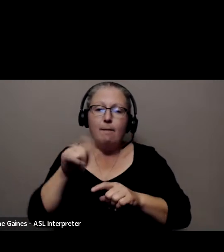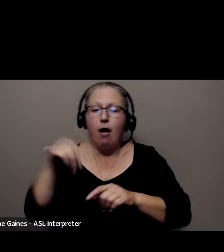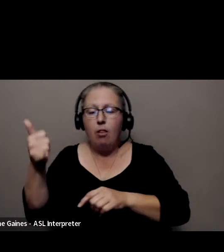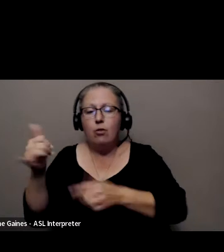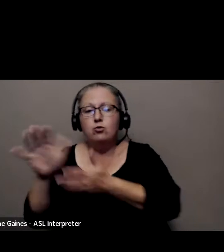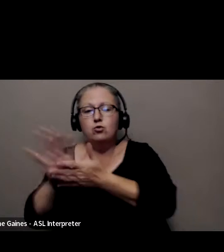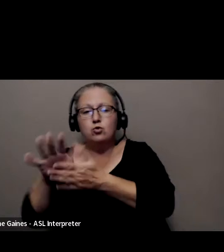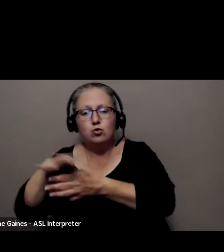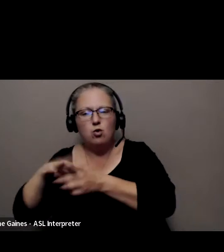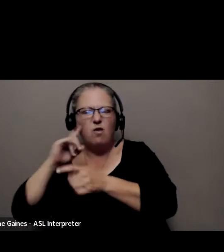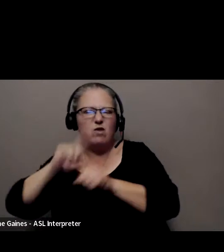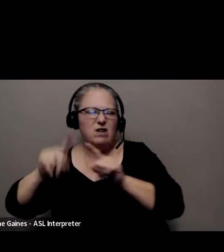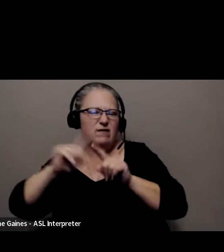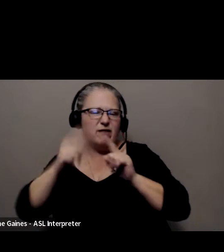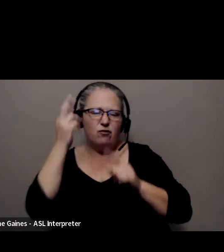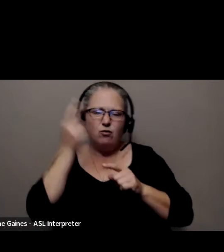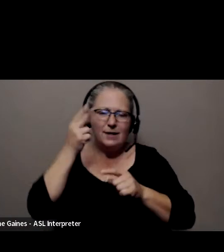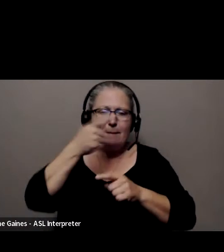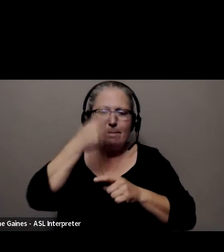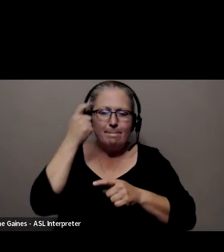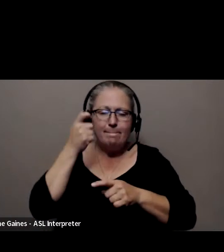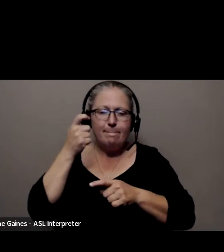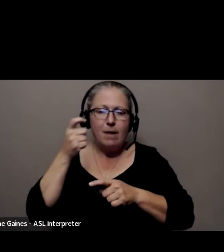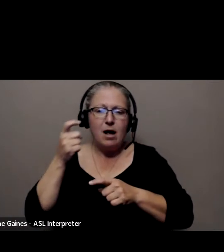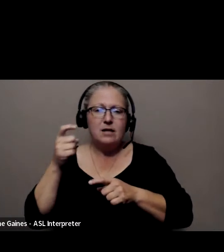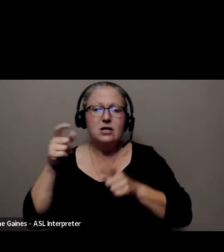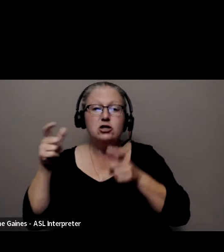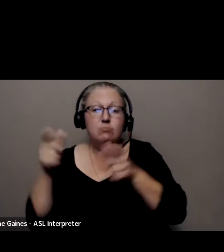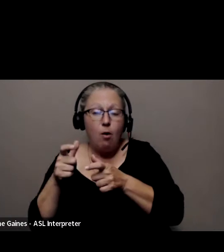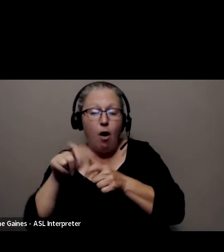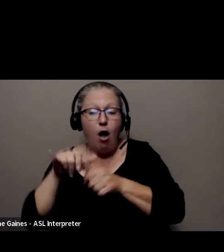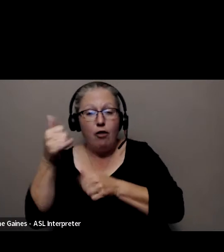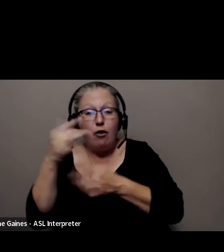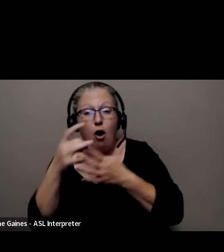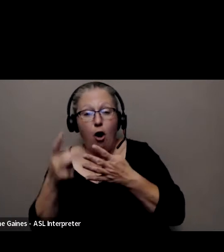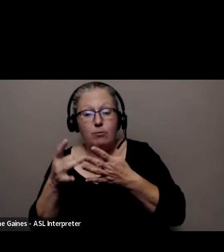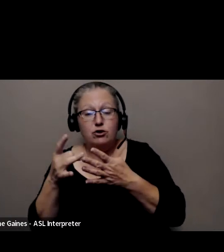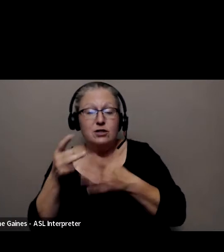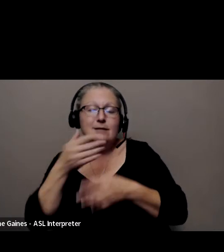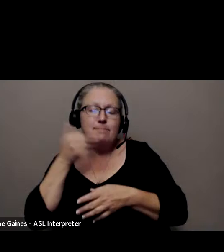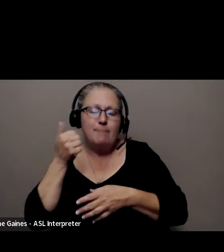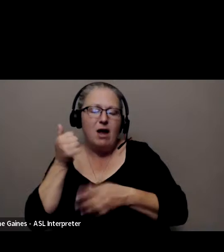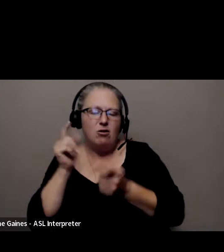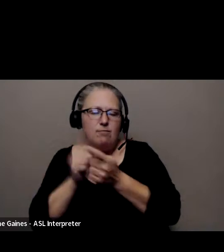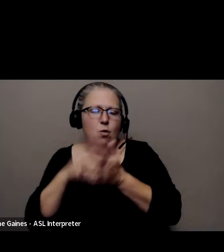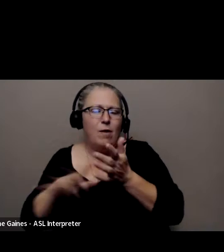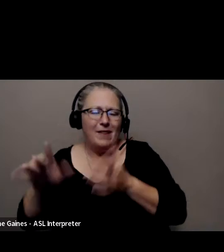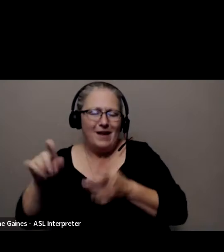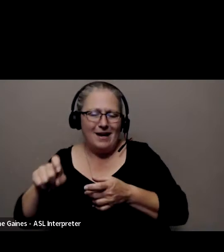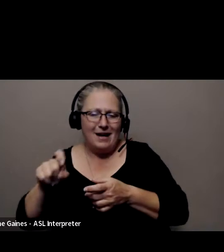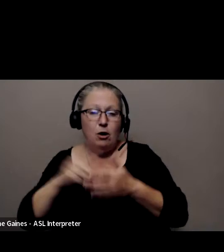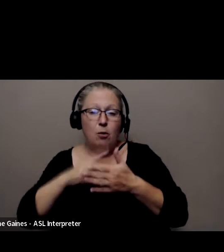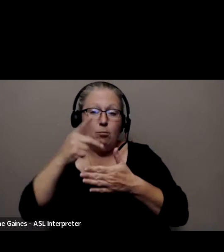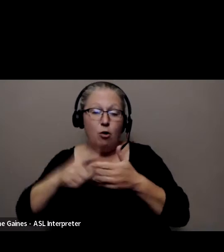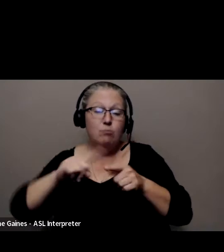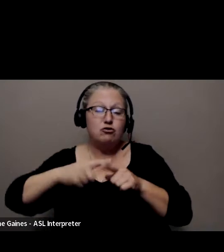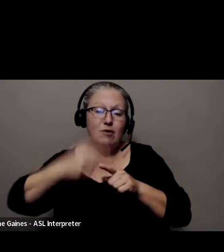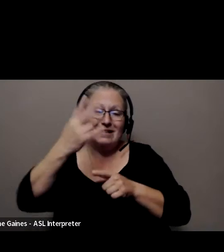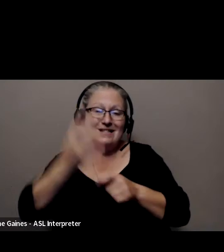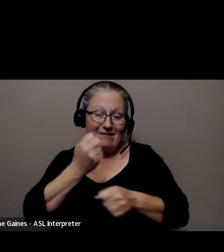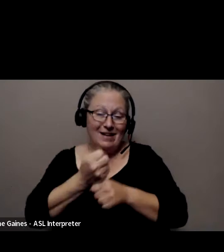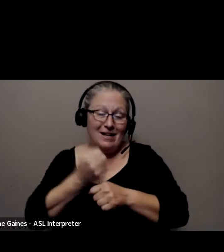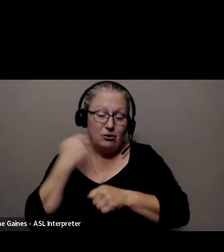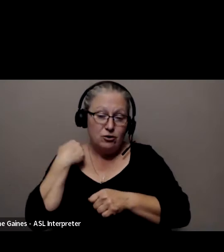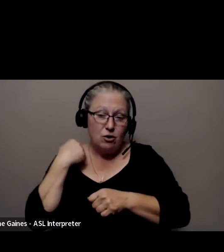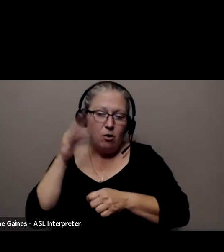for a variety of reasons, because a smaller alternative setting will meet their needs better. Our program started 7 years ago with